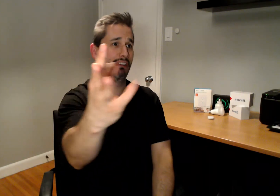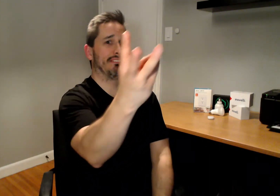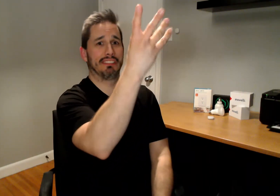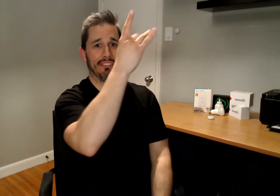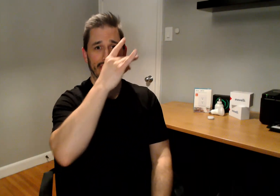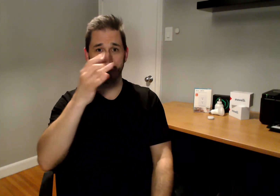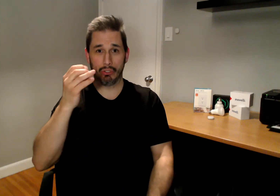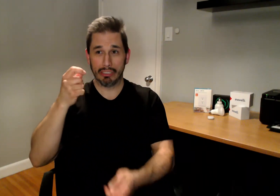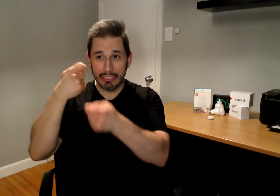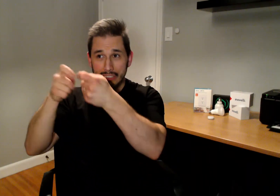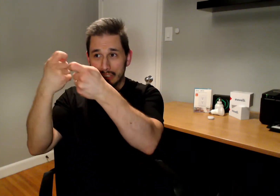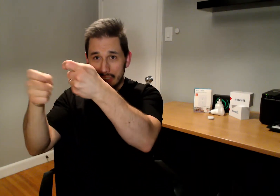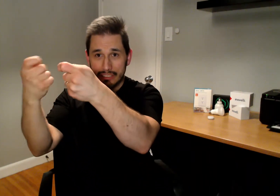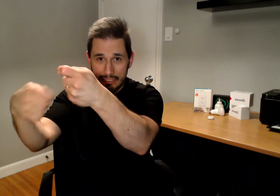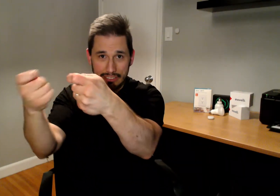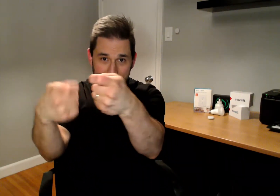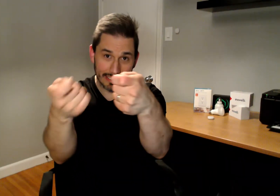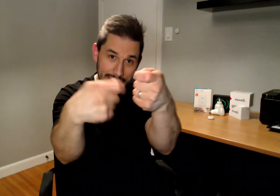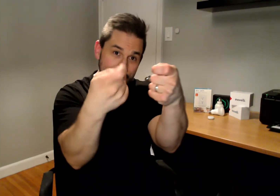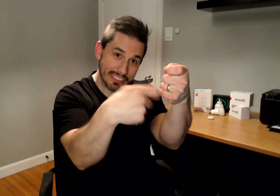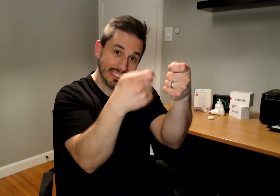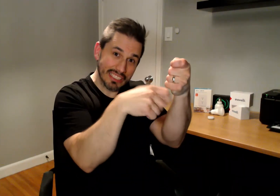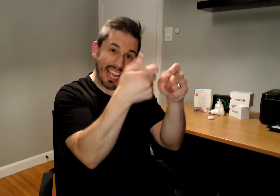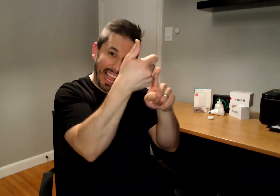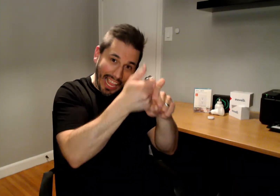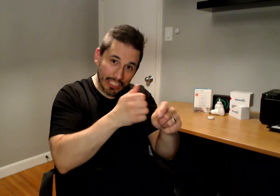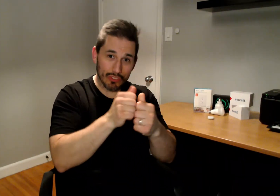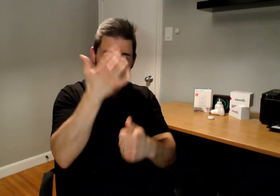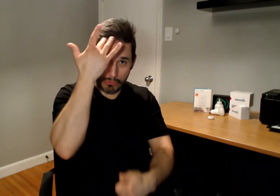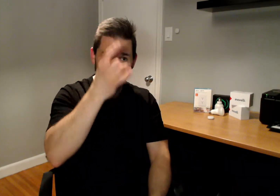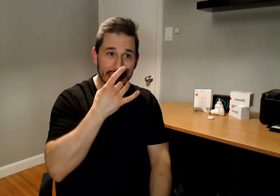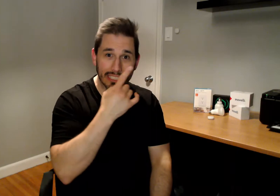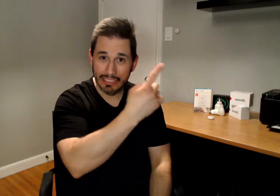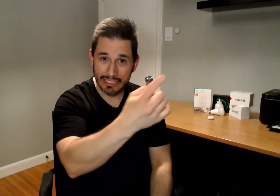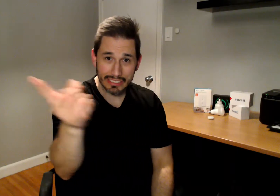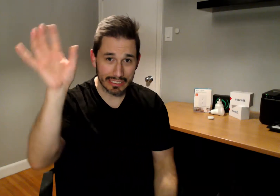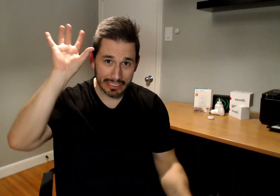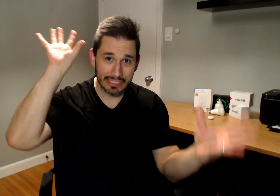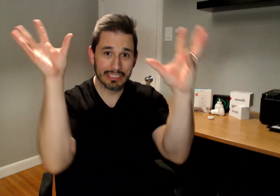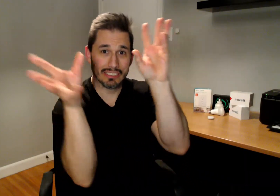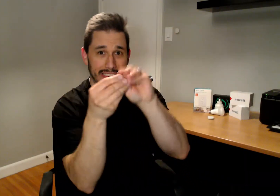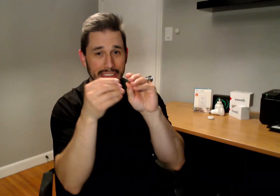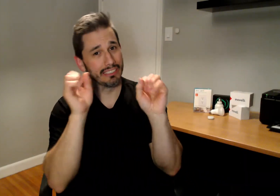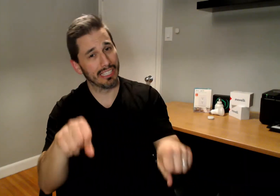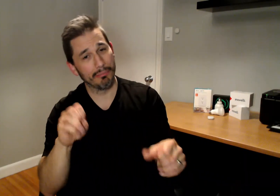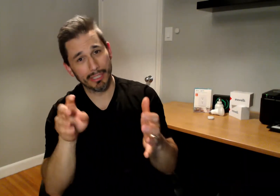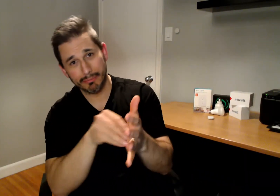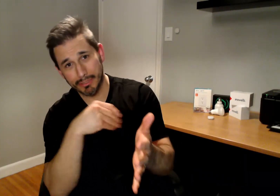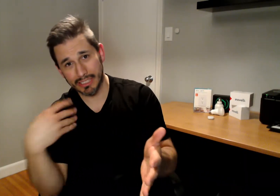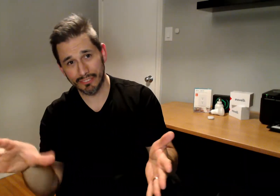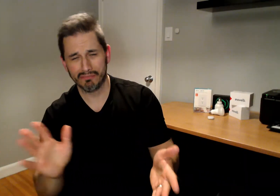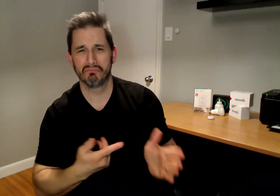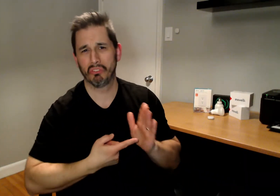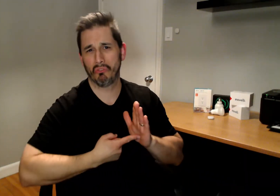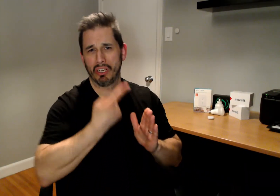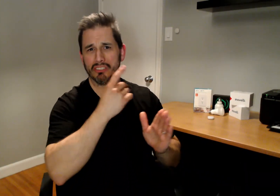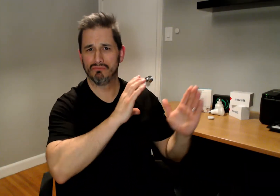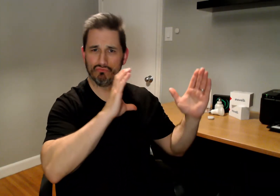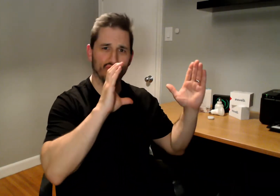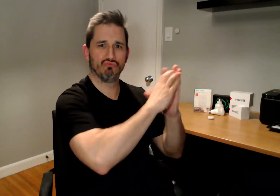room. And to change out every single bulb for smart lights would be extremely expensive. Why not just